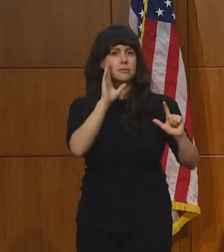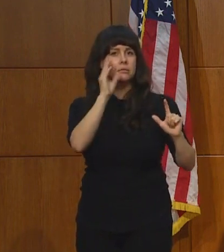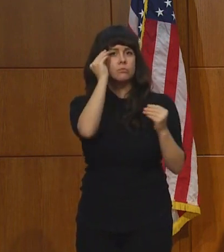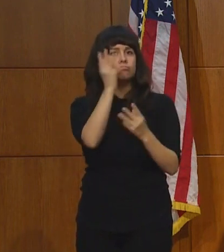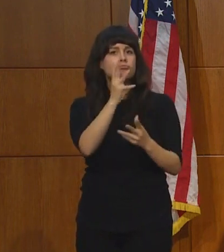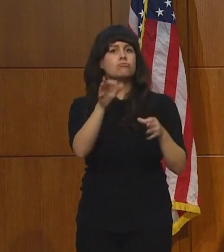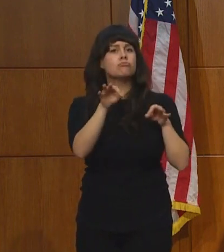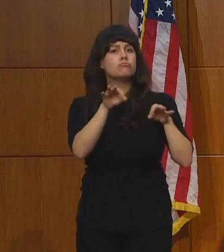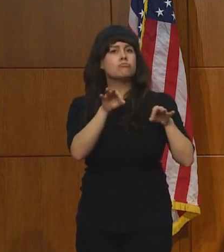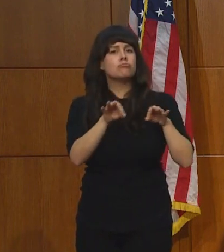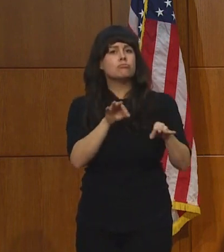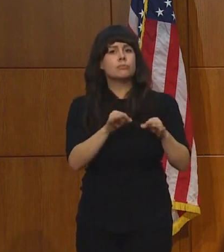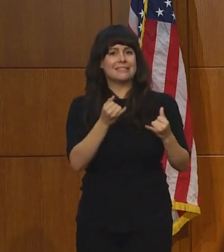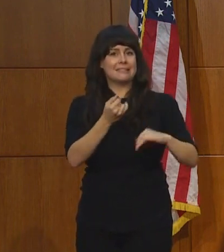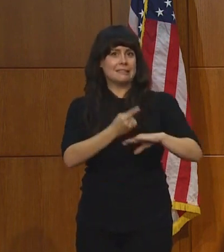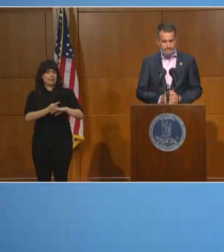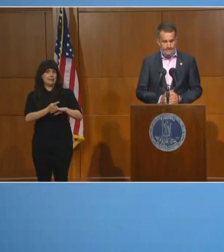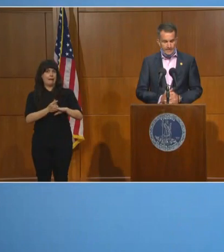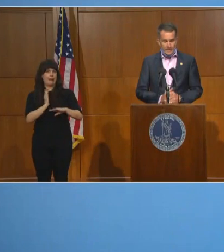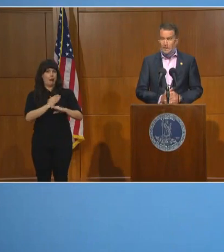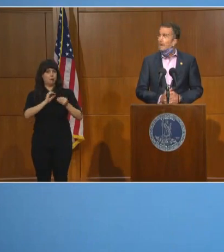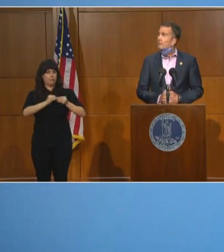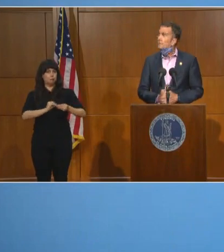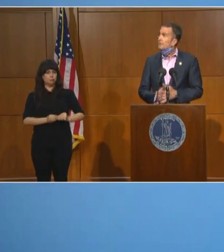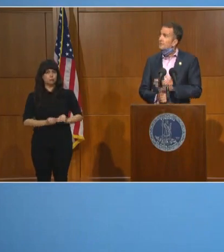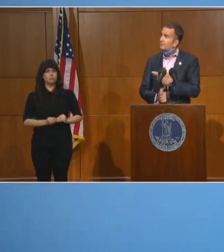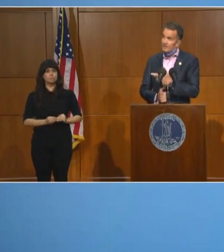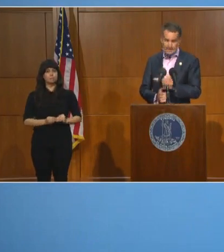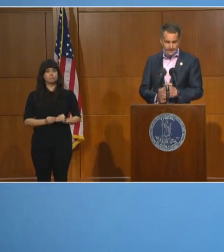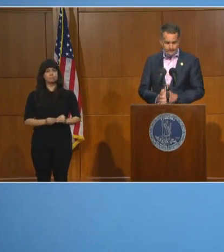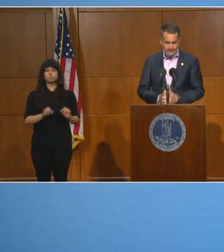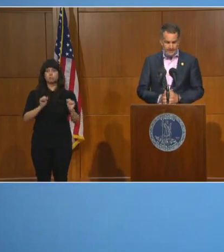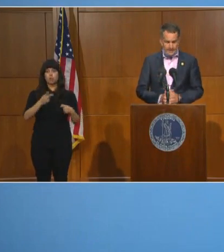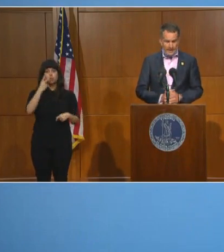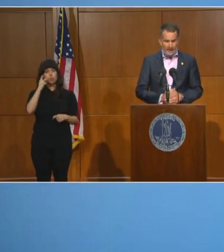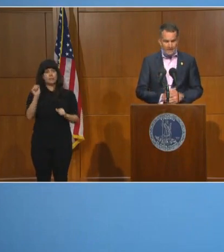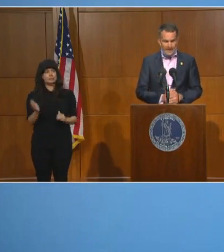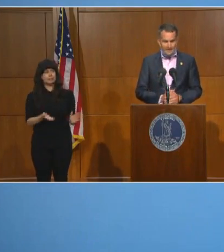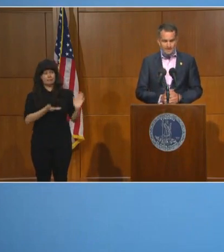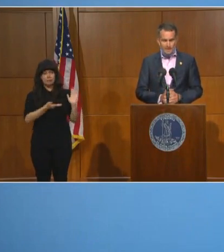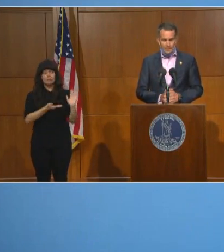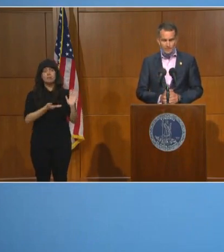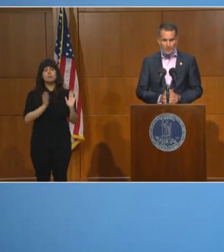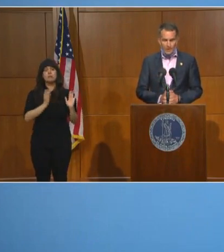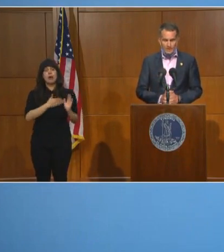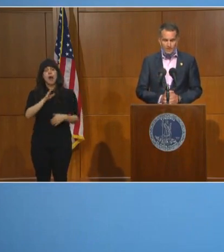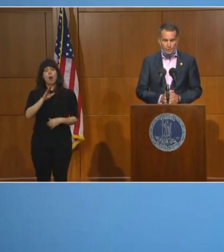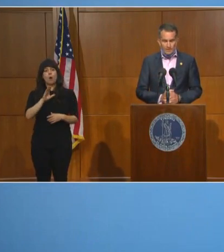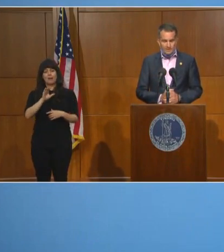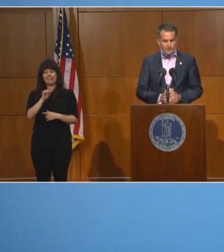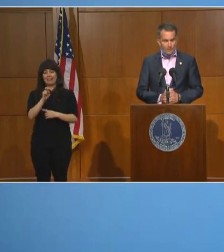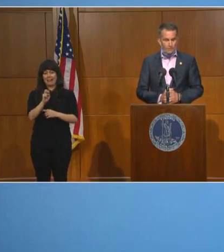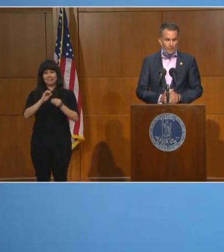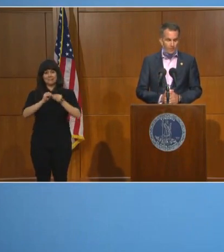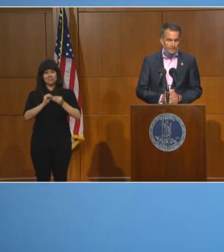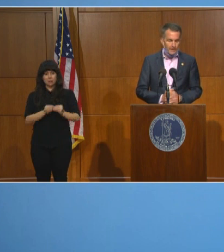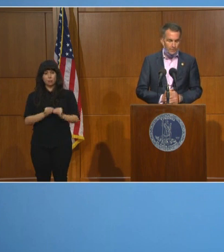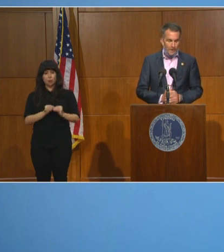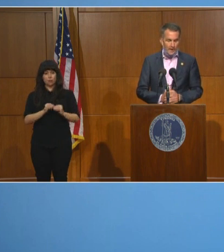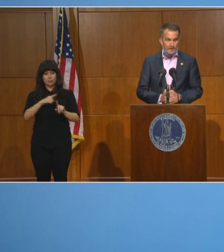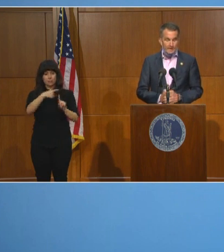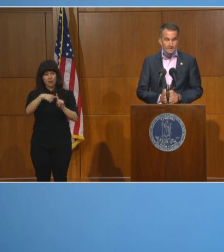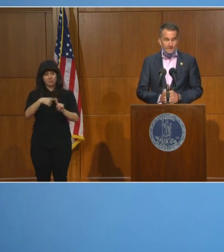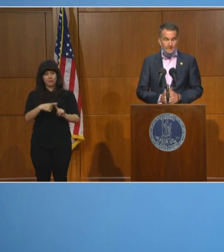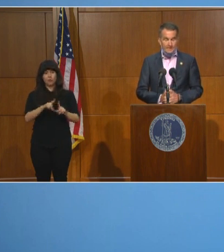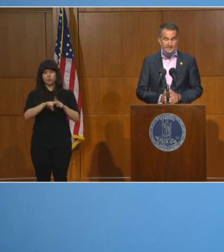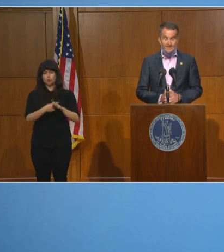now, where we are today. As you can see, our case numbers are increasing overall